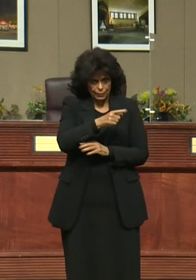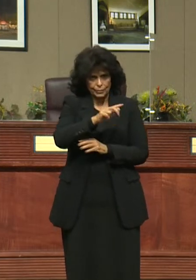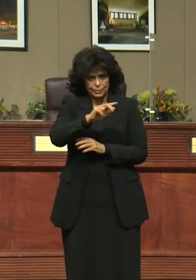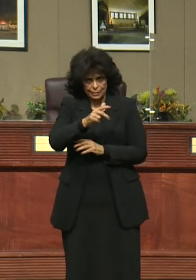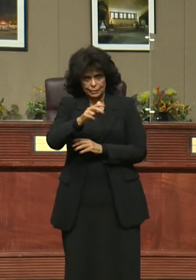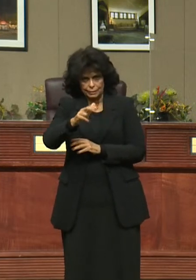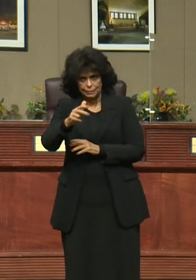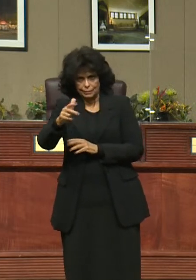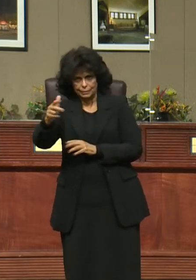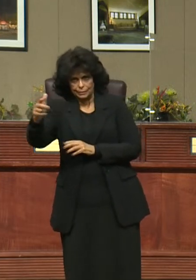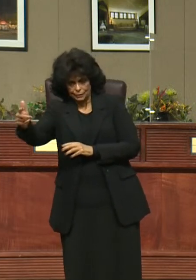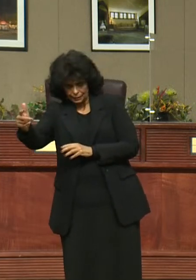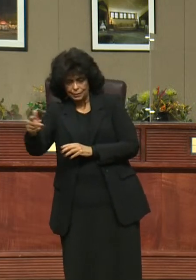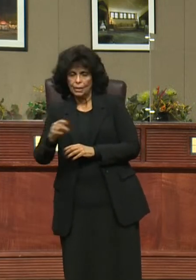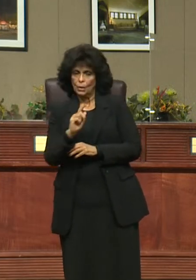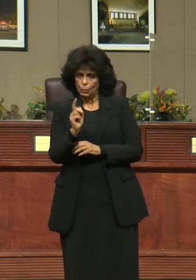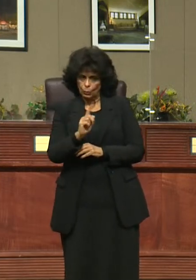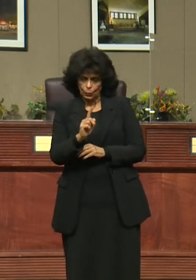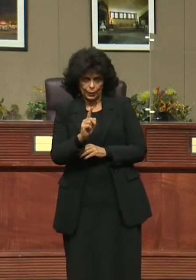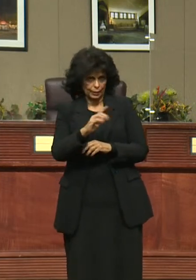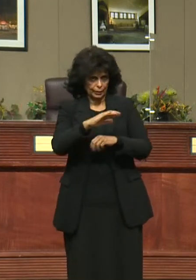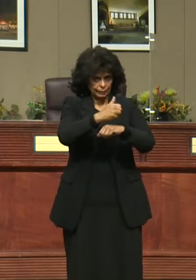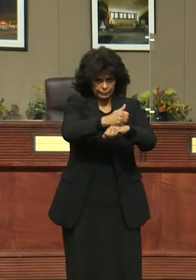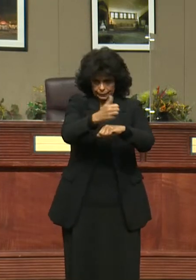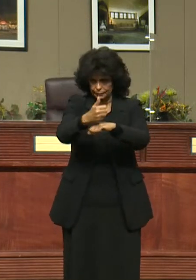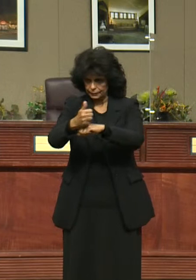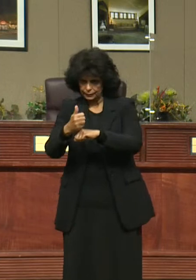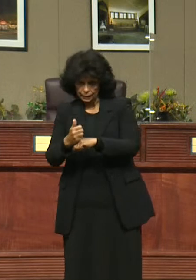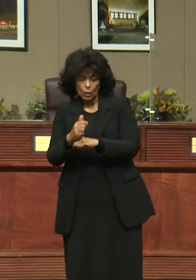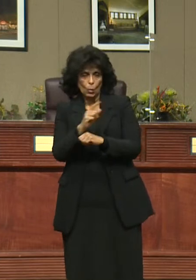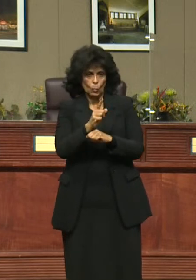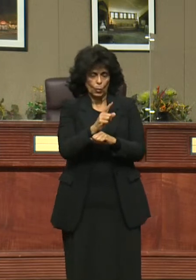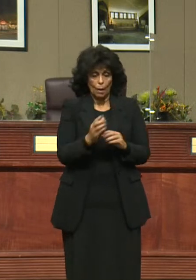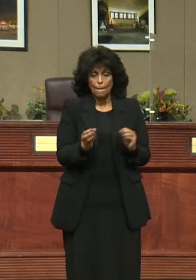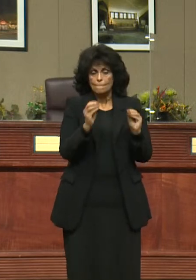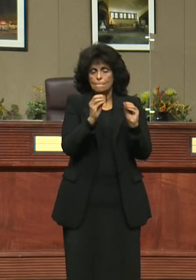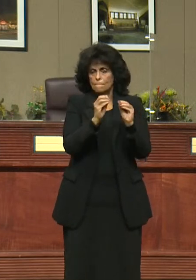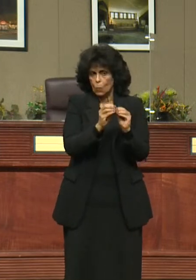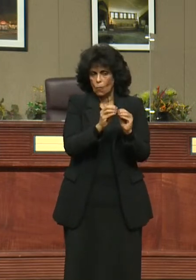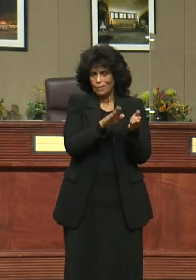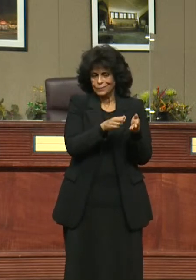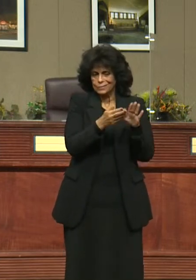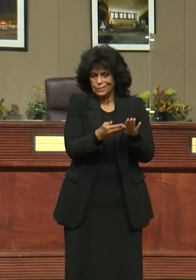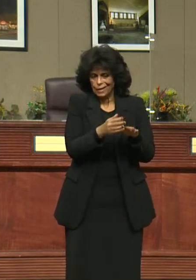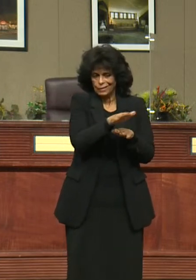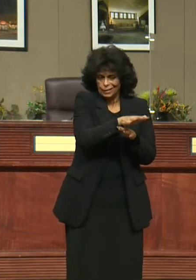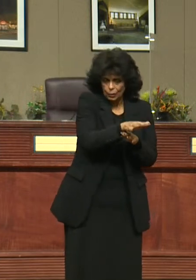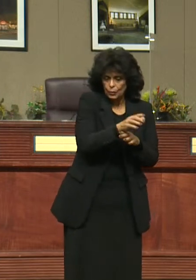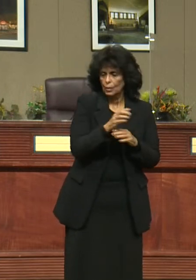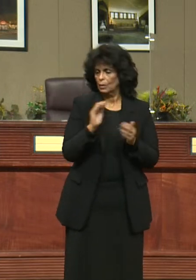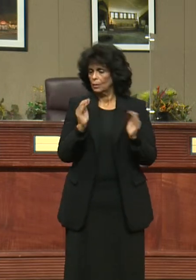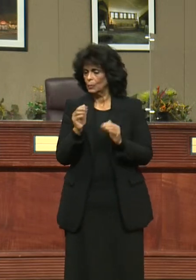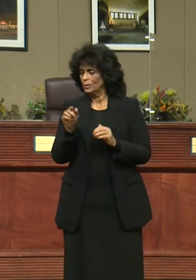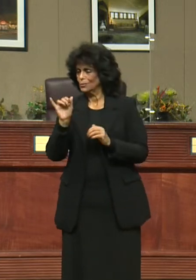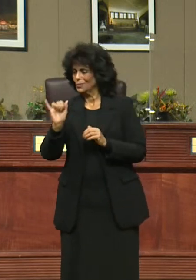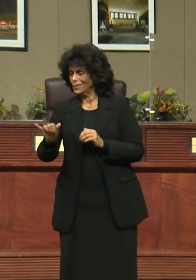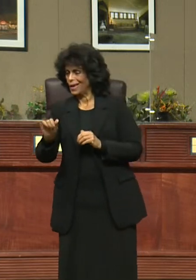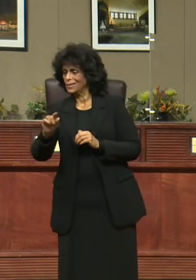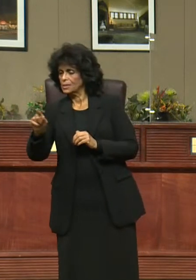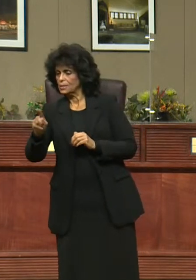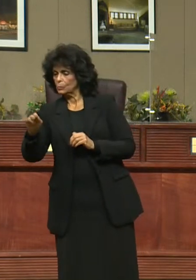had or where they are located, if we have a higher rate of death in that zip code. There are